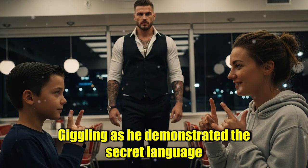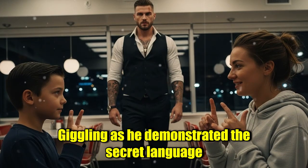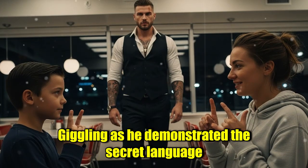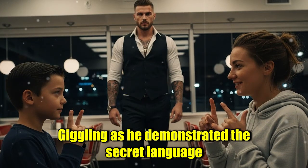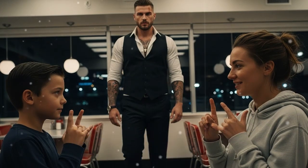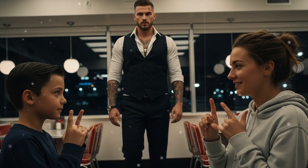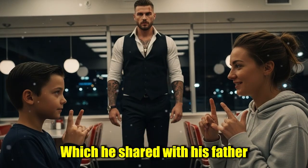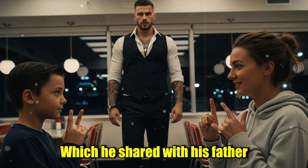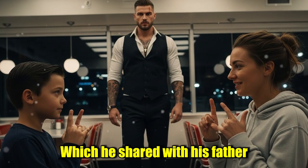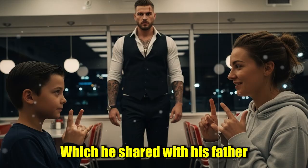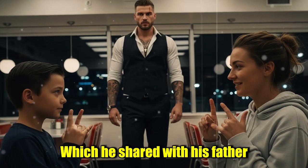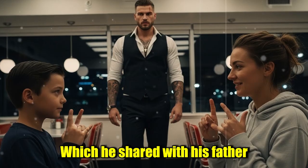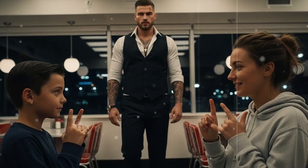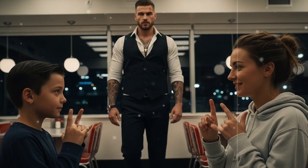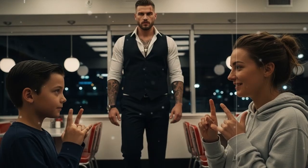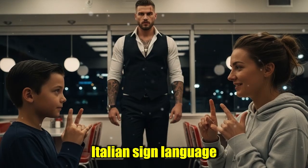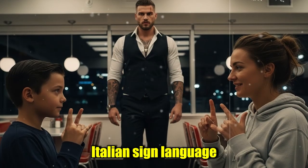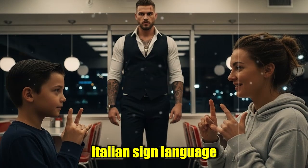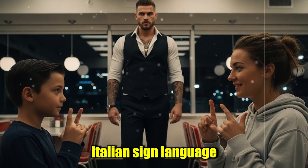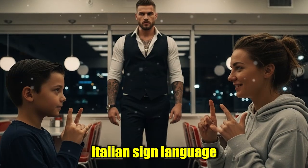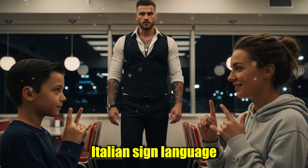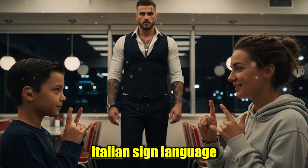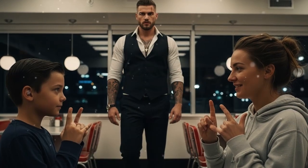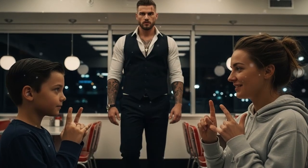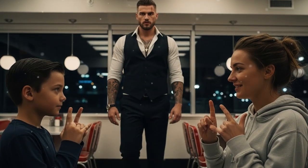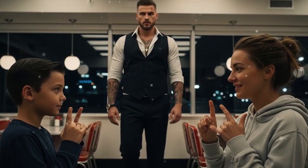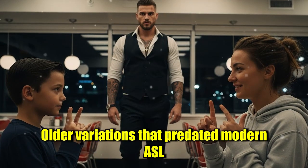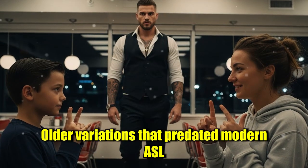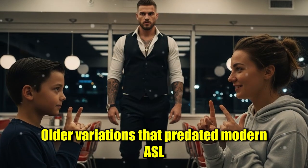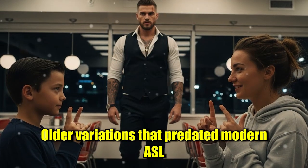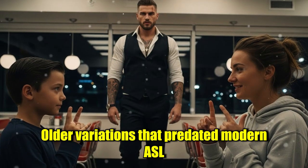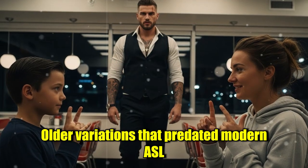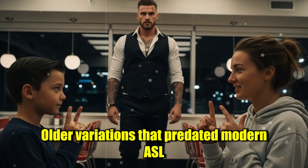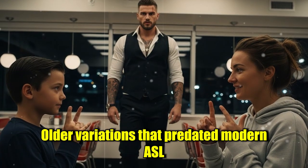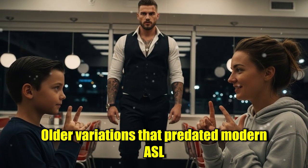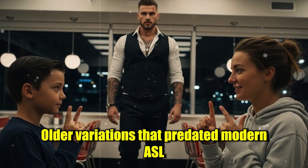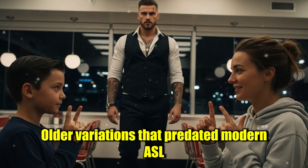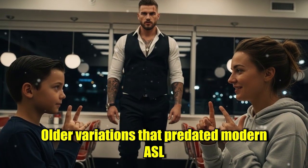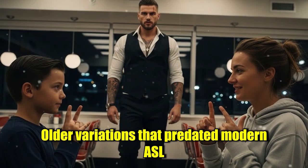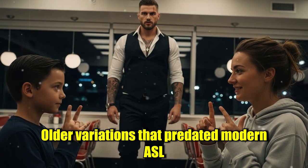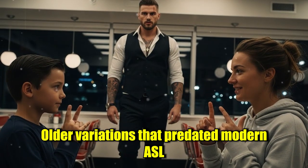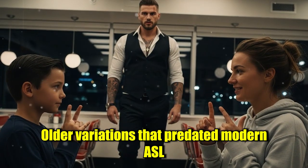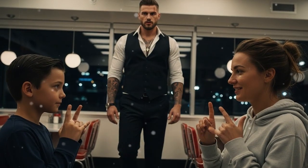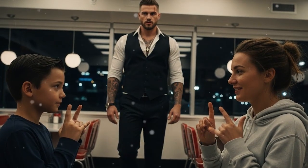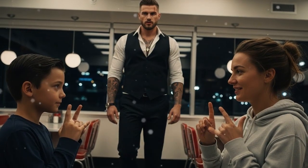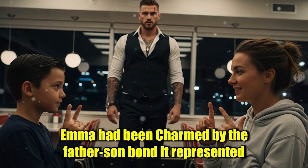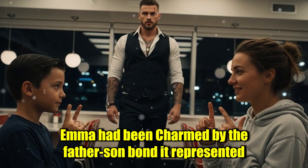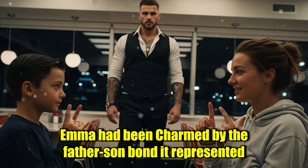secret language he shared with his father. Italian Sign Language, older variations that predated modern ASL. Emma had